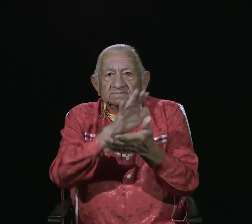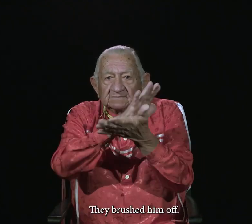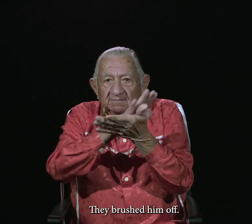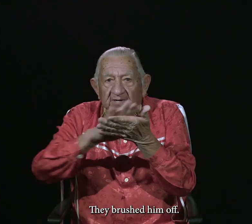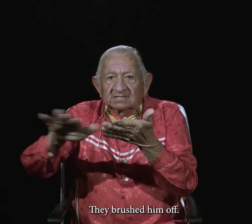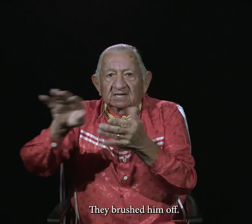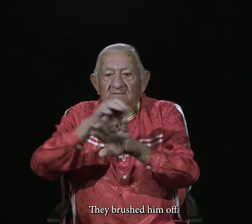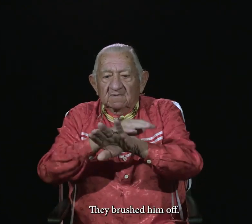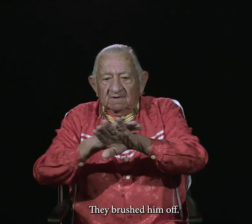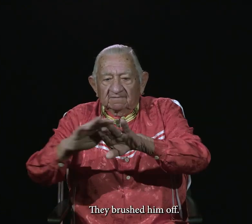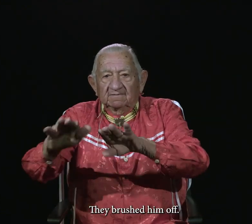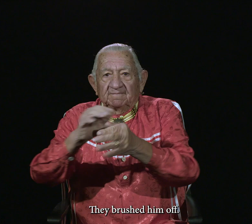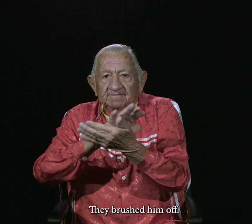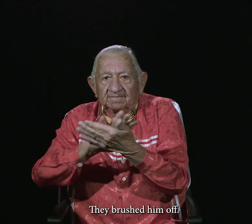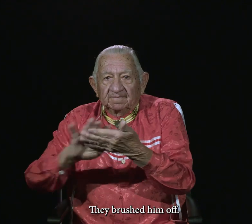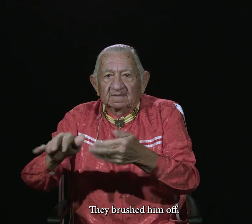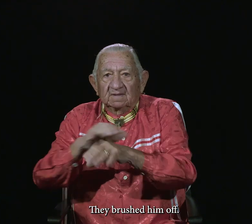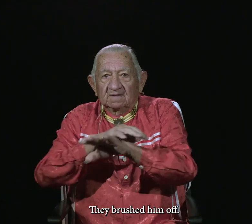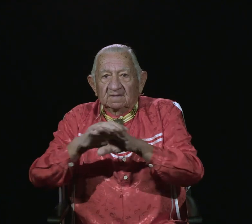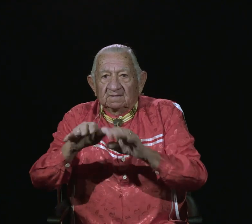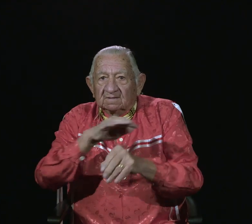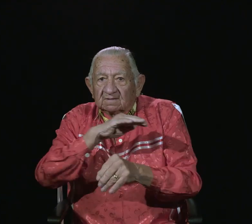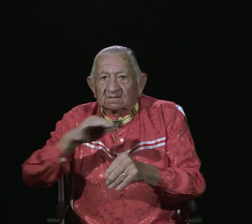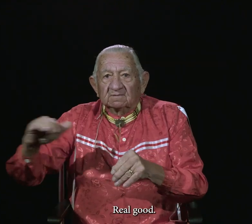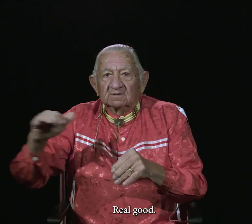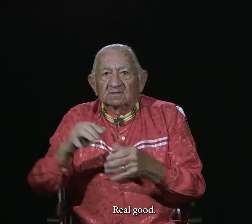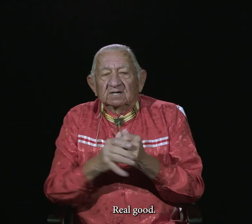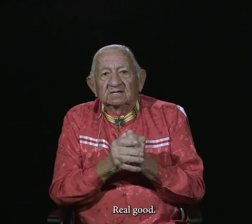They brushed him off real good.